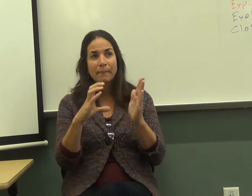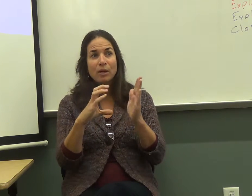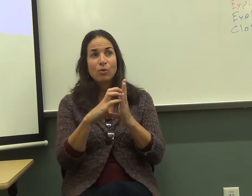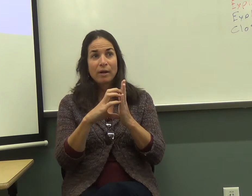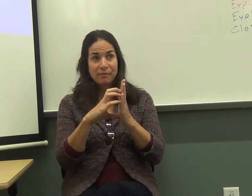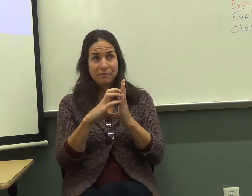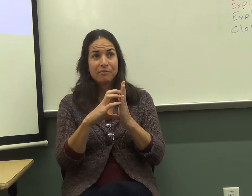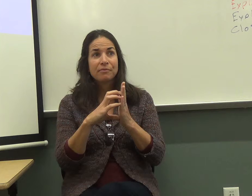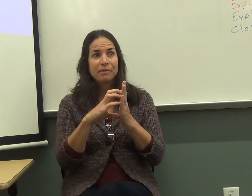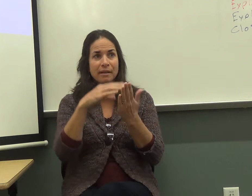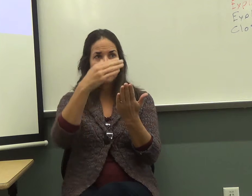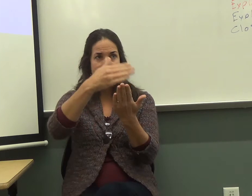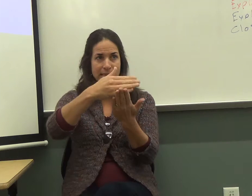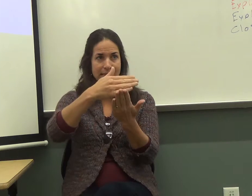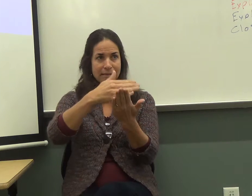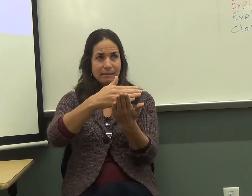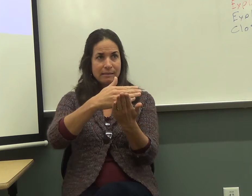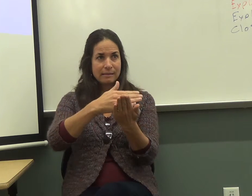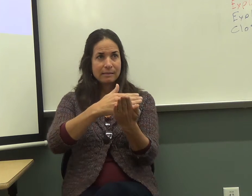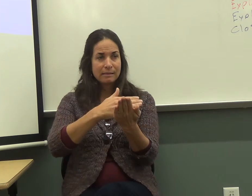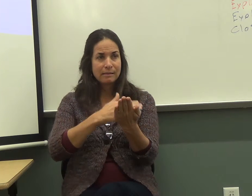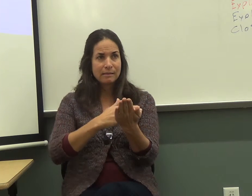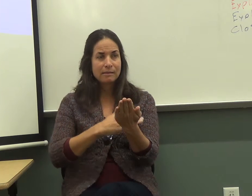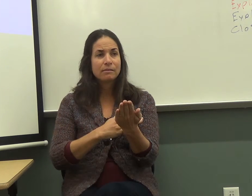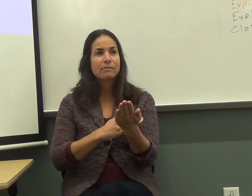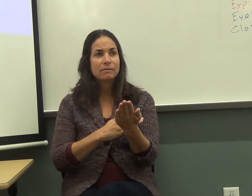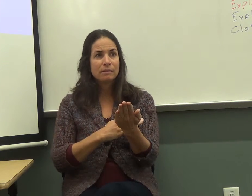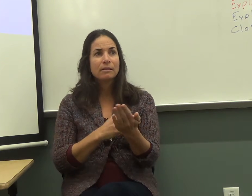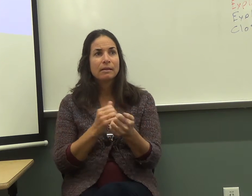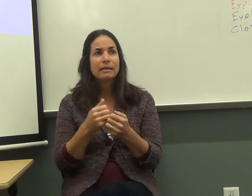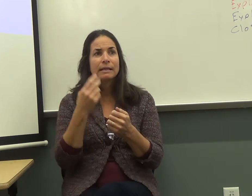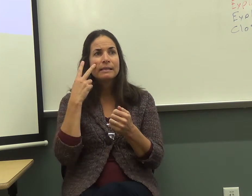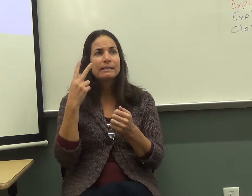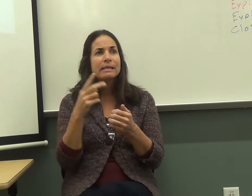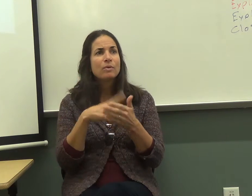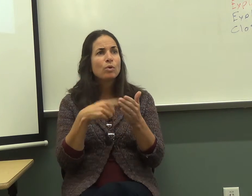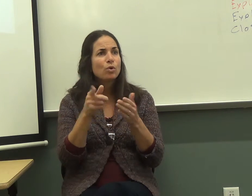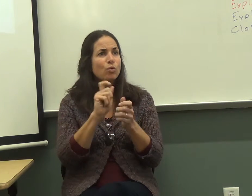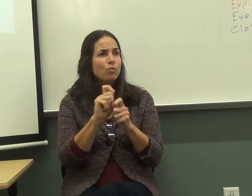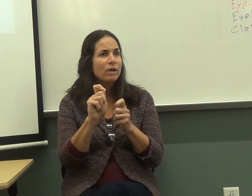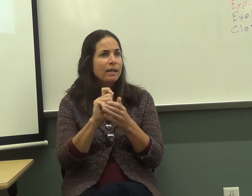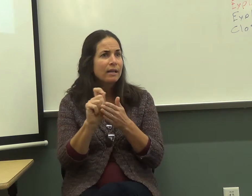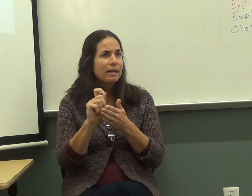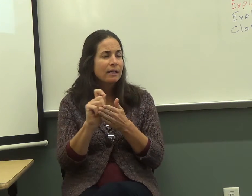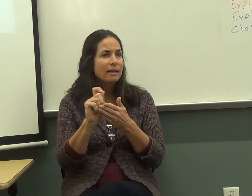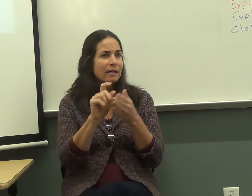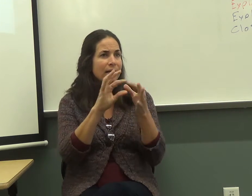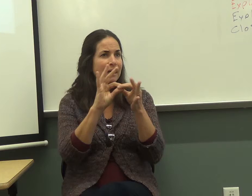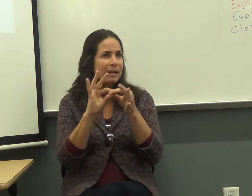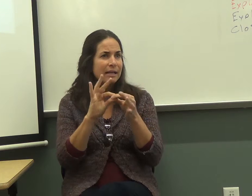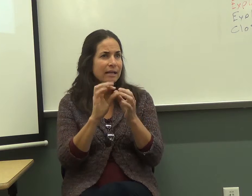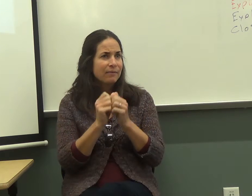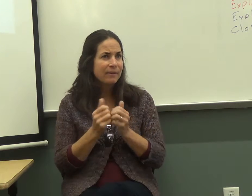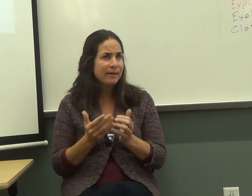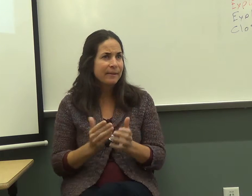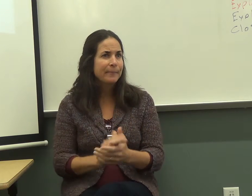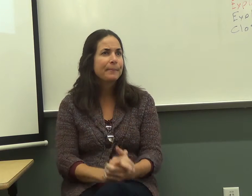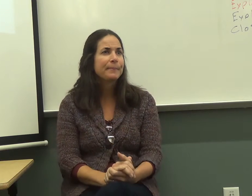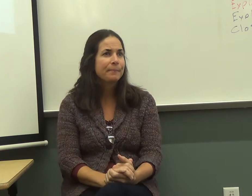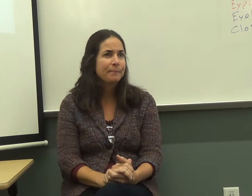in a list format so you can start to see what it is you're actually writing and hopefully connect them, all right? So we're going to write